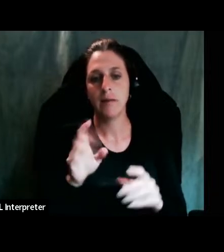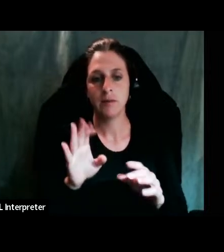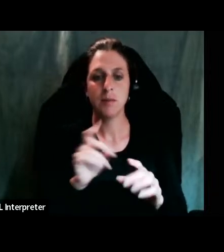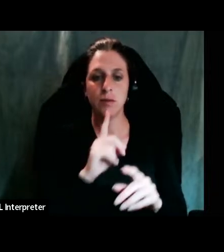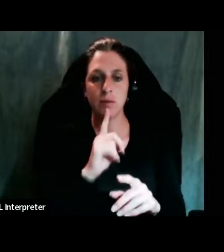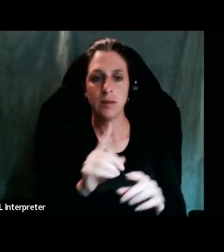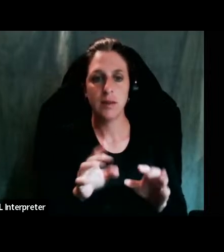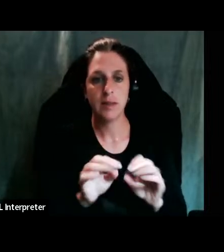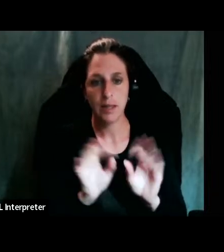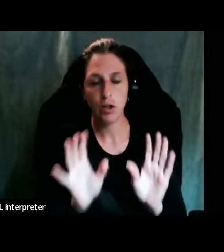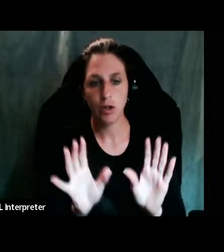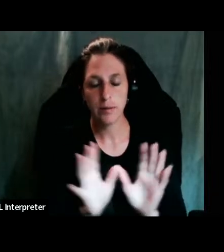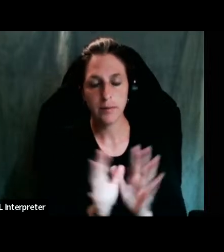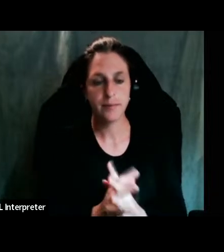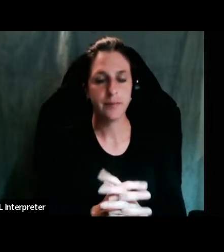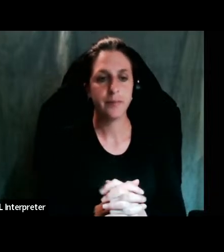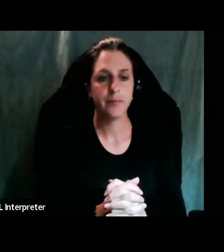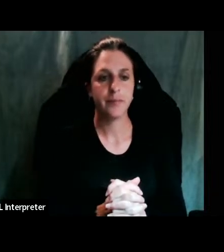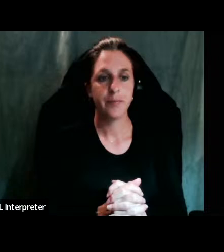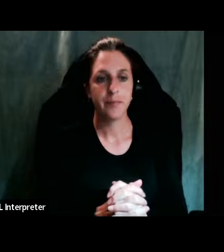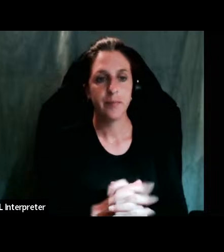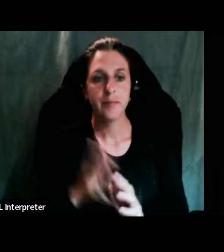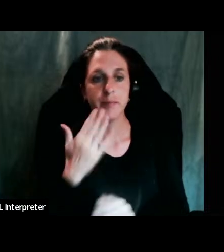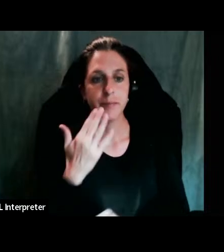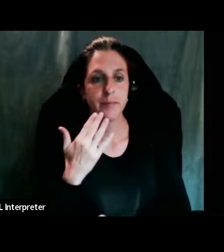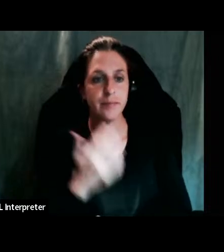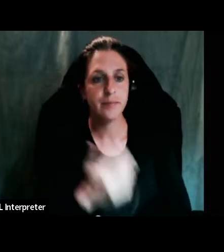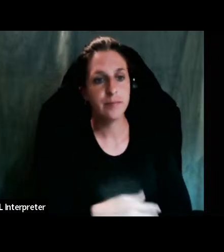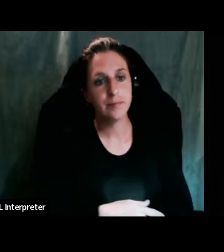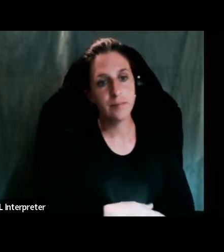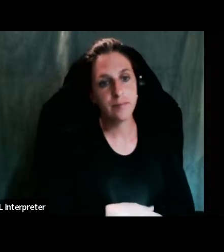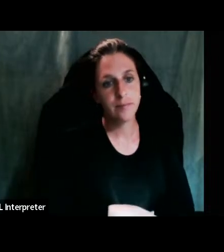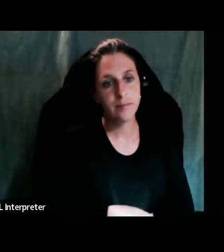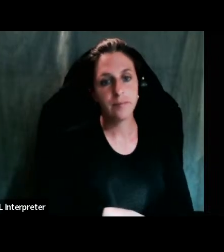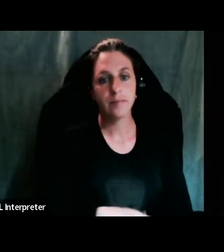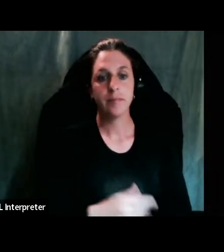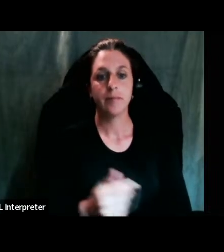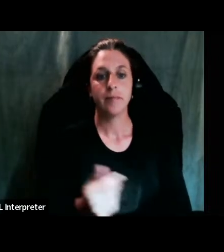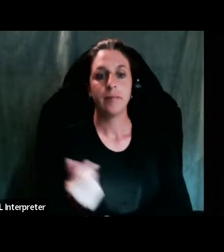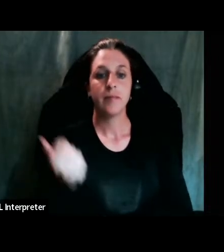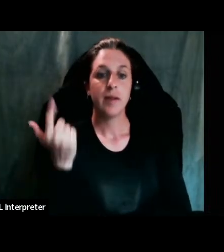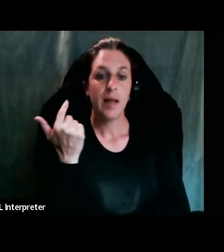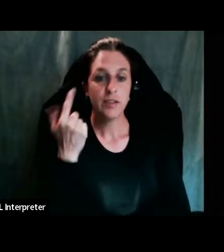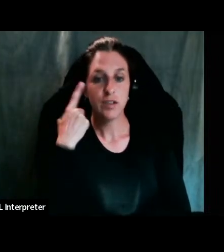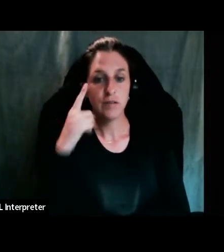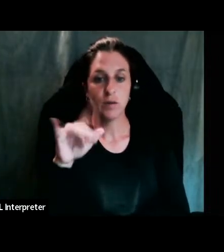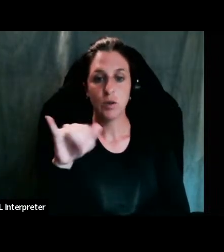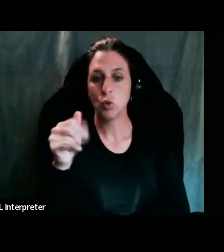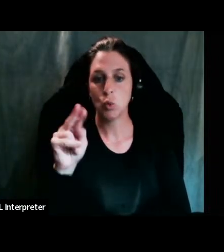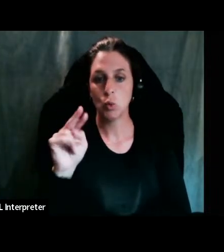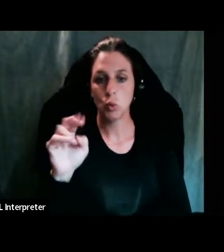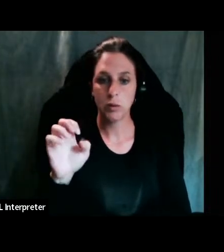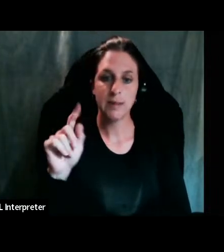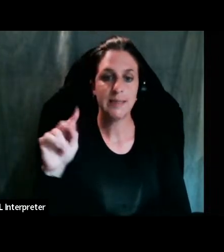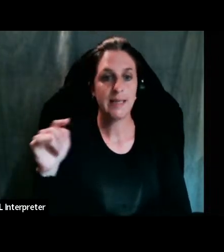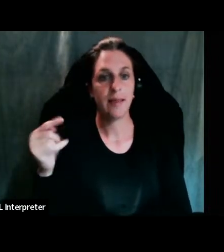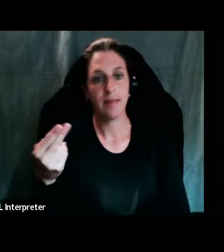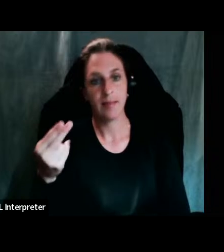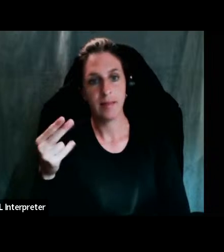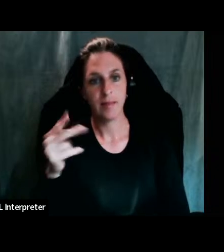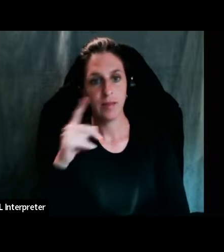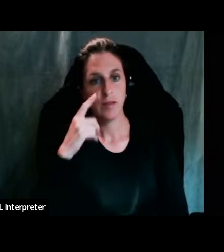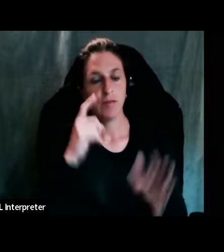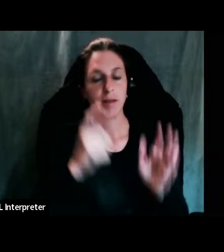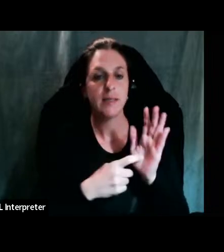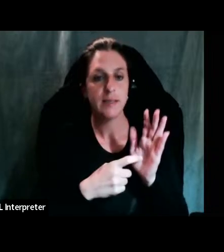ahead. Thank you. Last year for the Juneteenth recognition and celebration, I